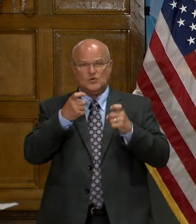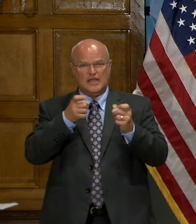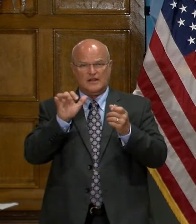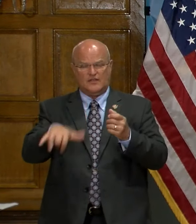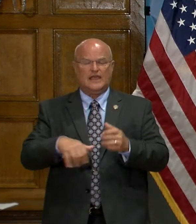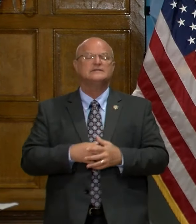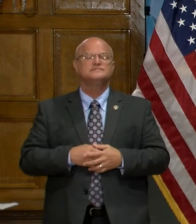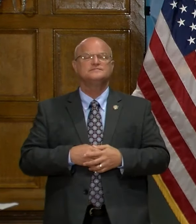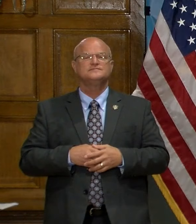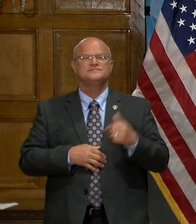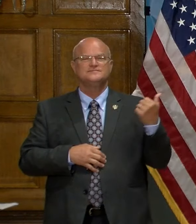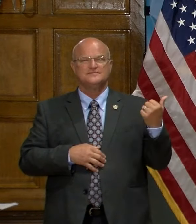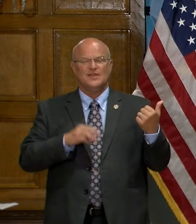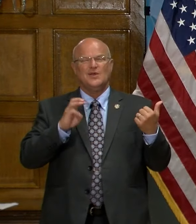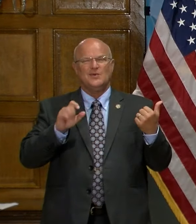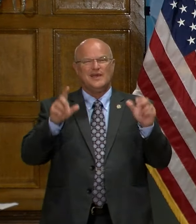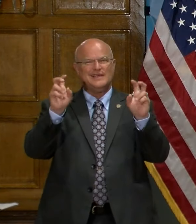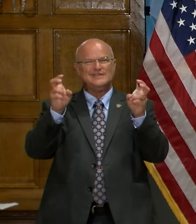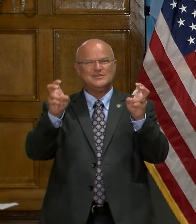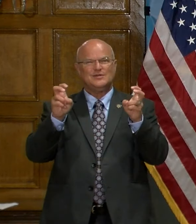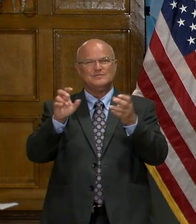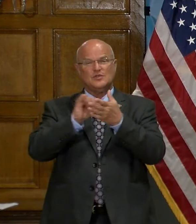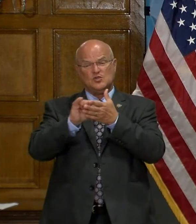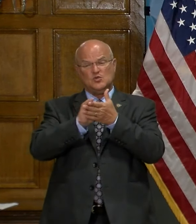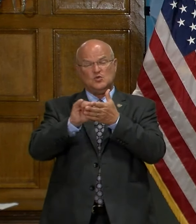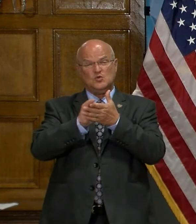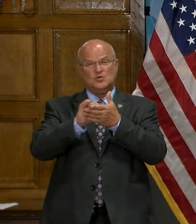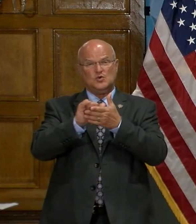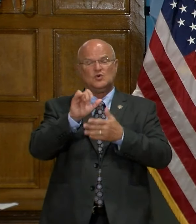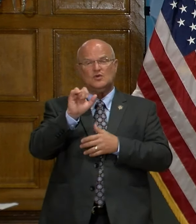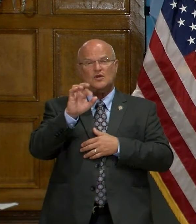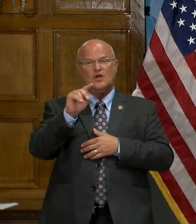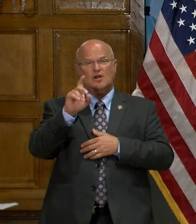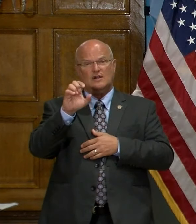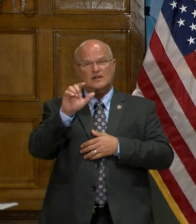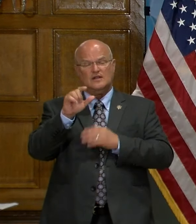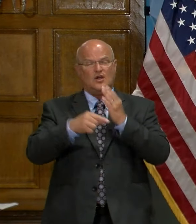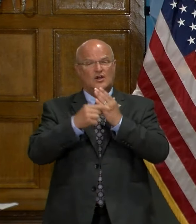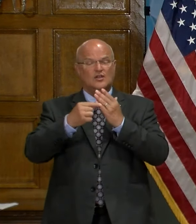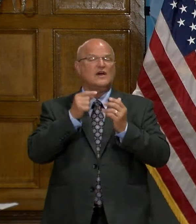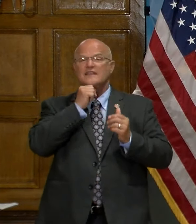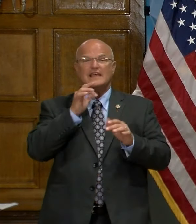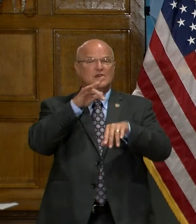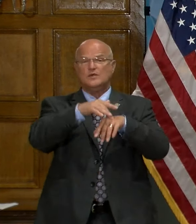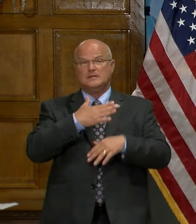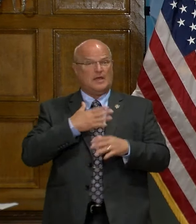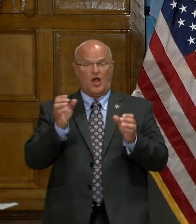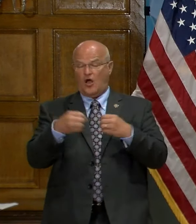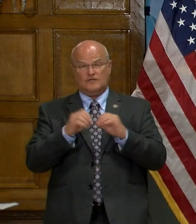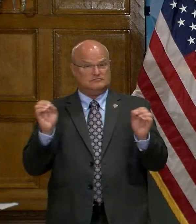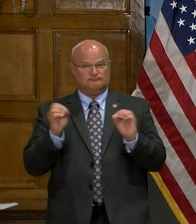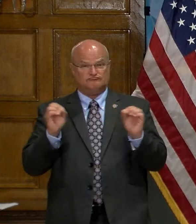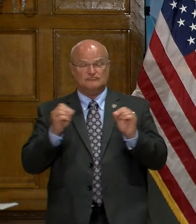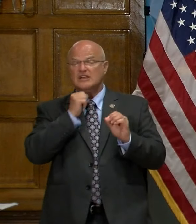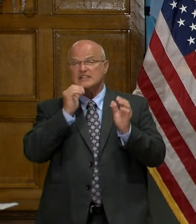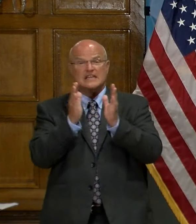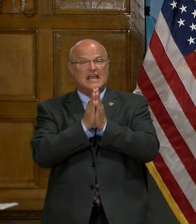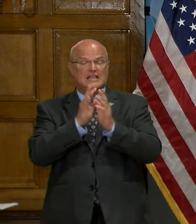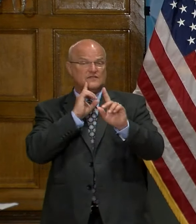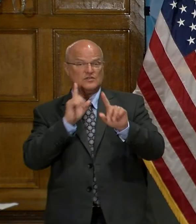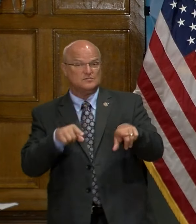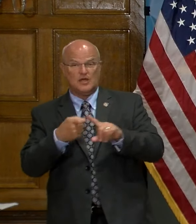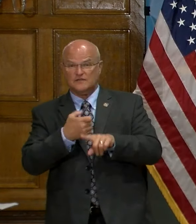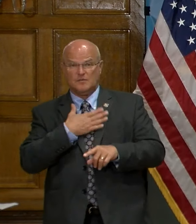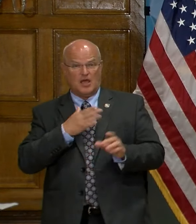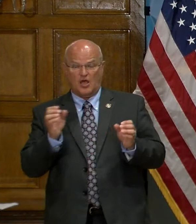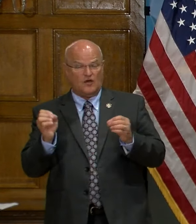that? Well, in terms of the New Yorker article, they did not reach out to my office. They did not ask for a